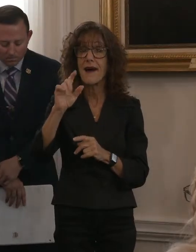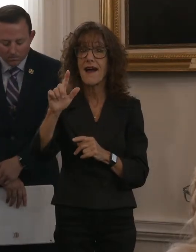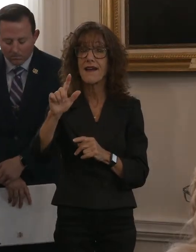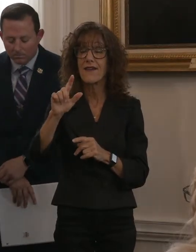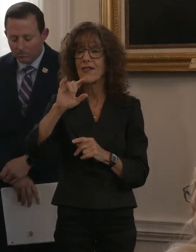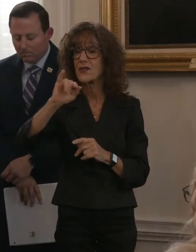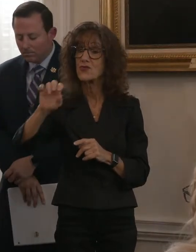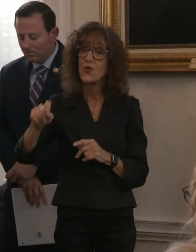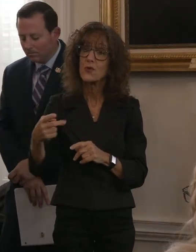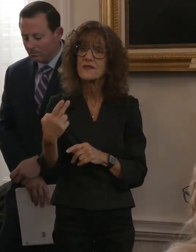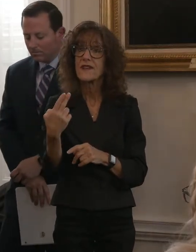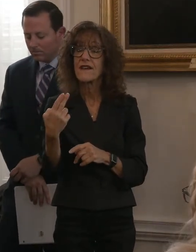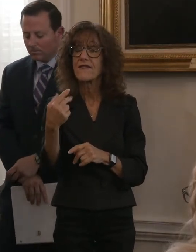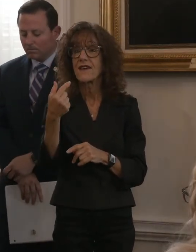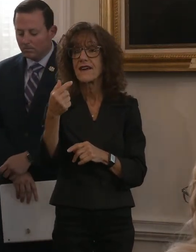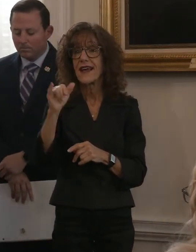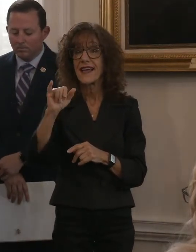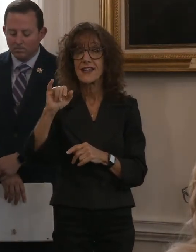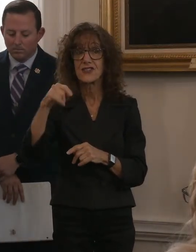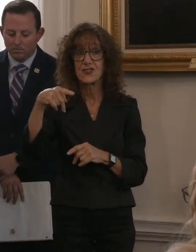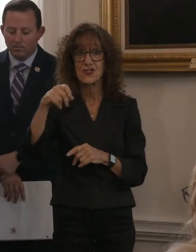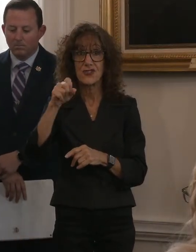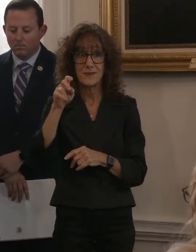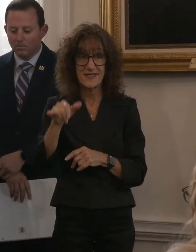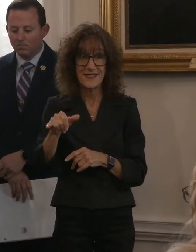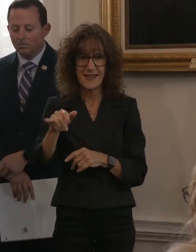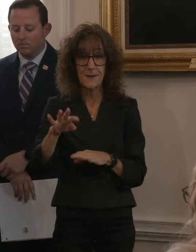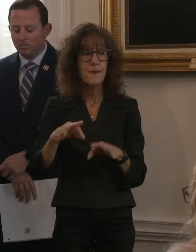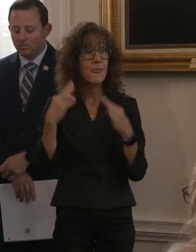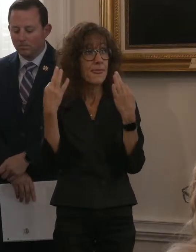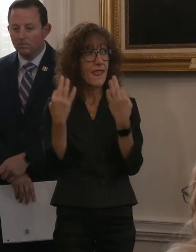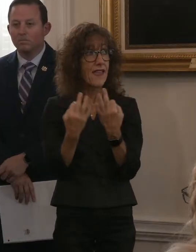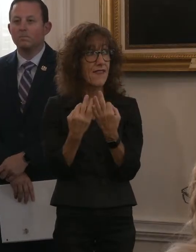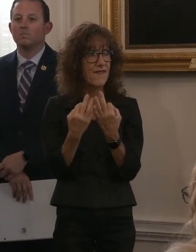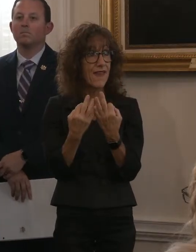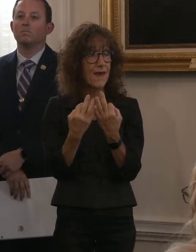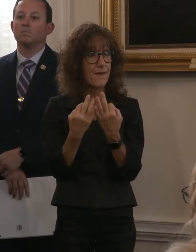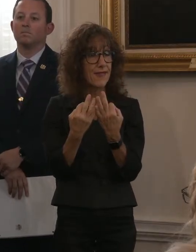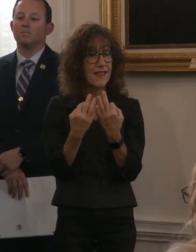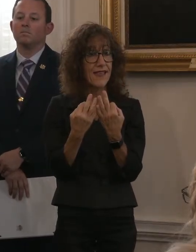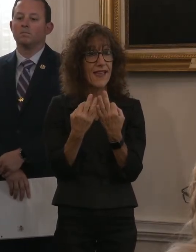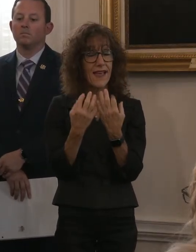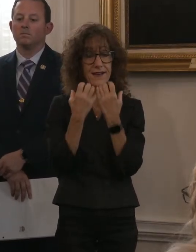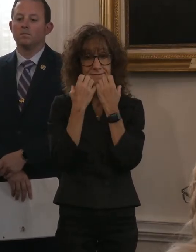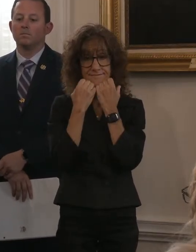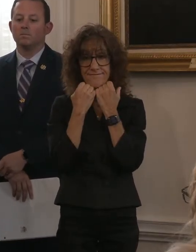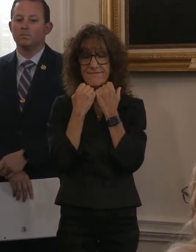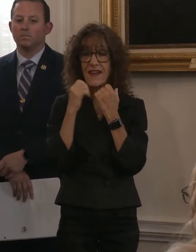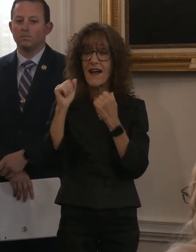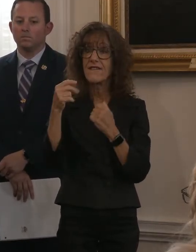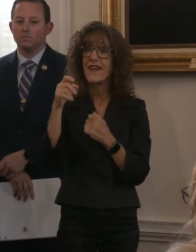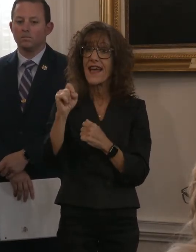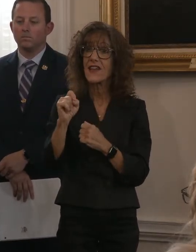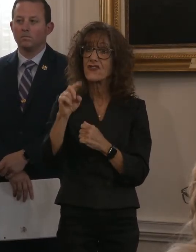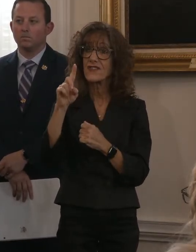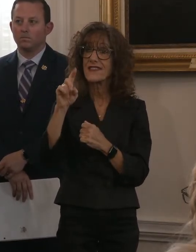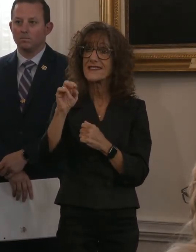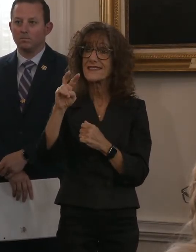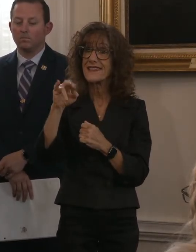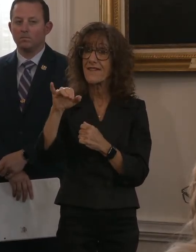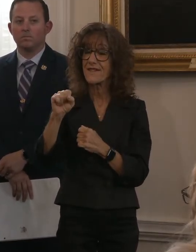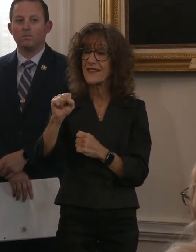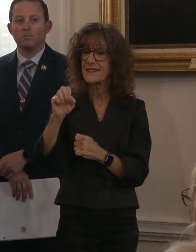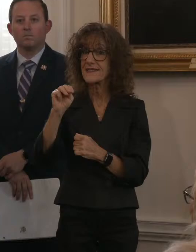Joseph and Gypsy, and the family and loved ones of Agent Davis